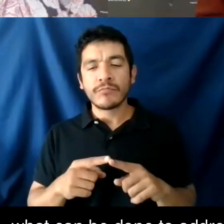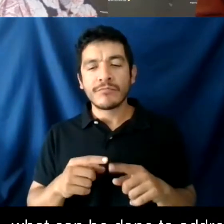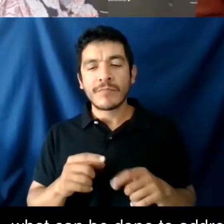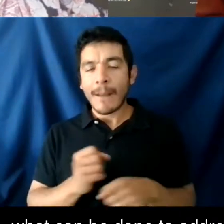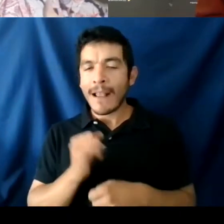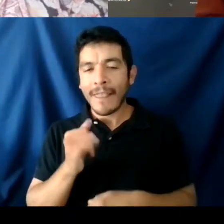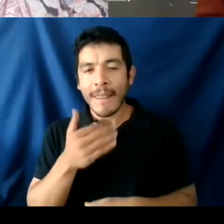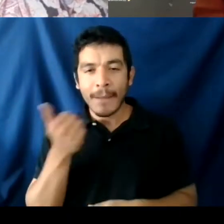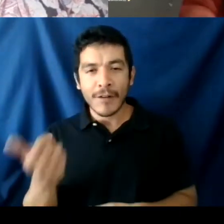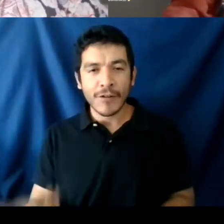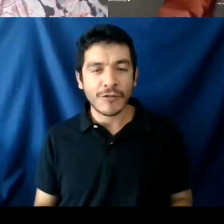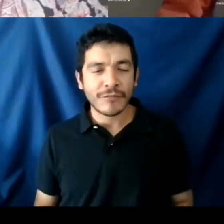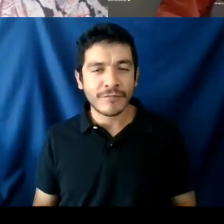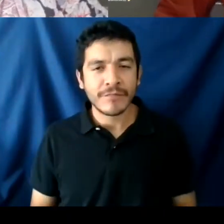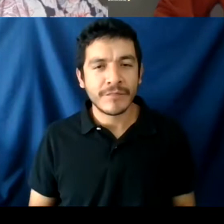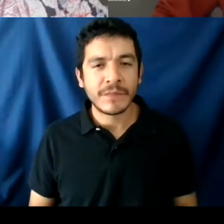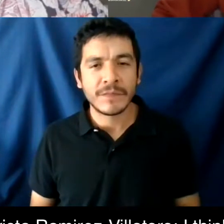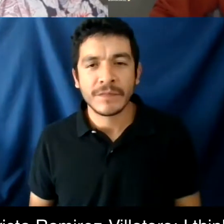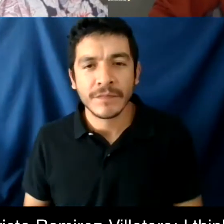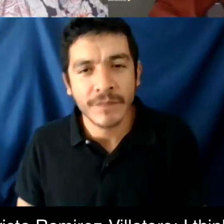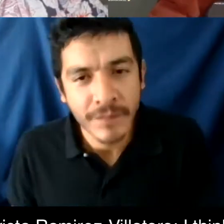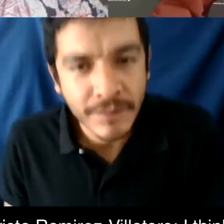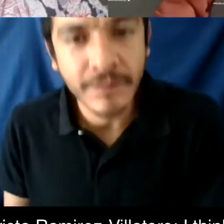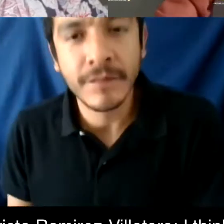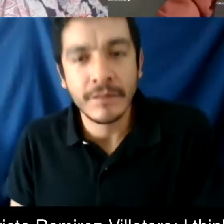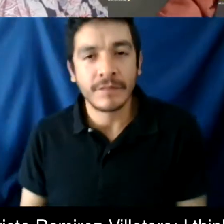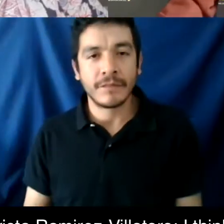two populations.